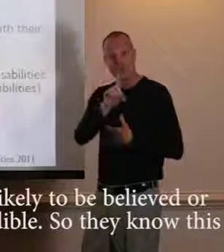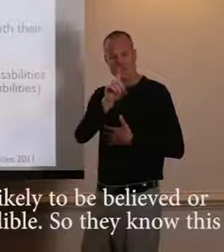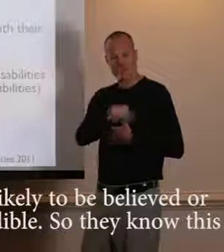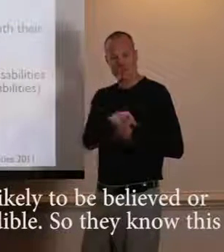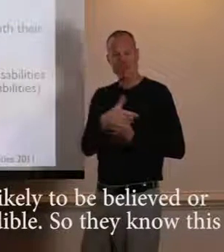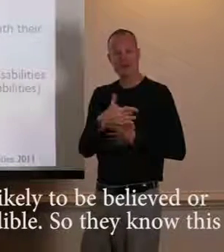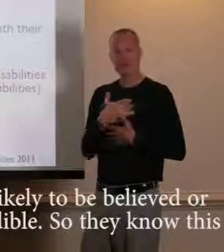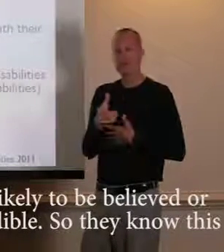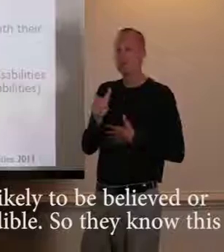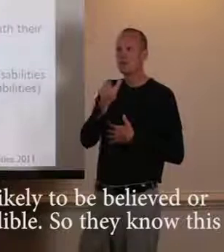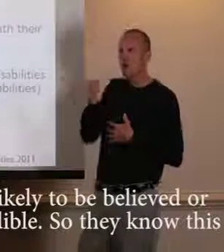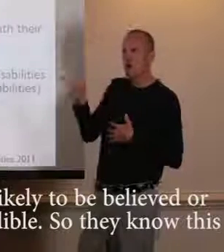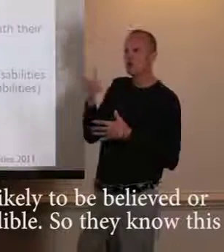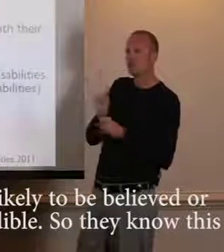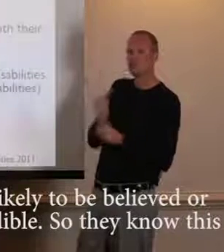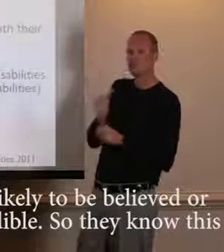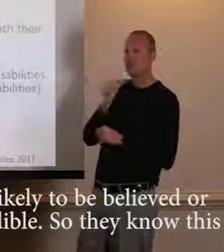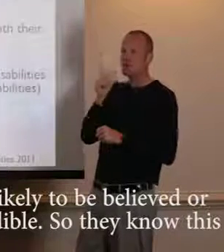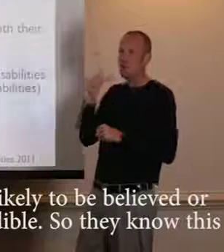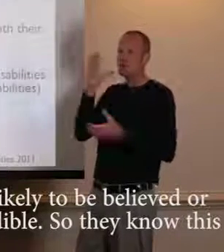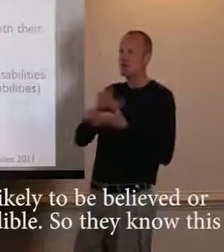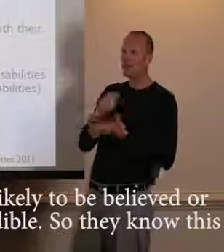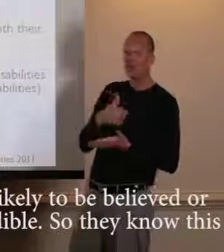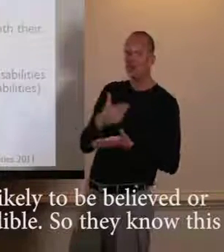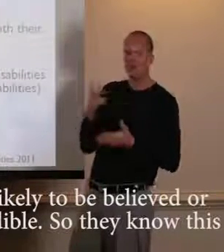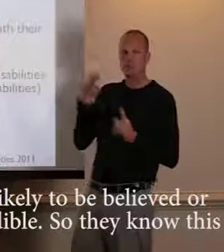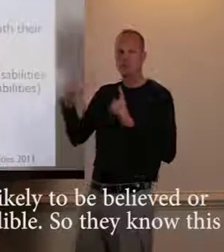to be believed or perceived as not being as credible.